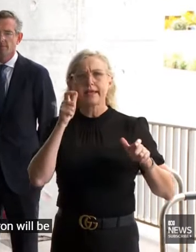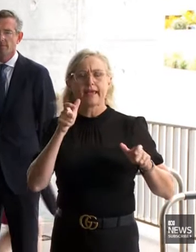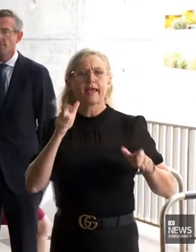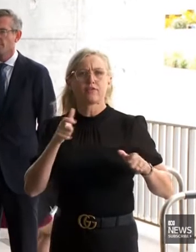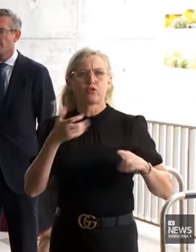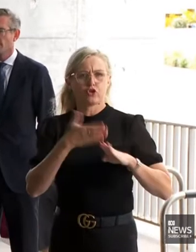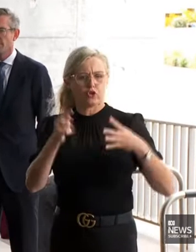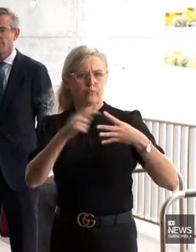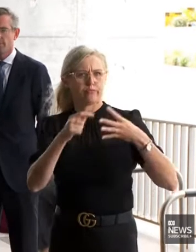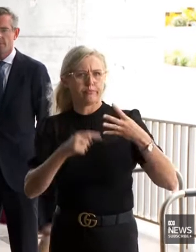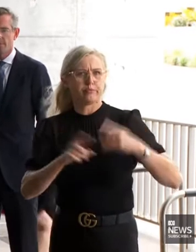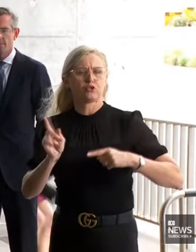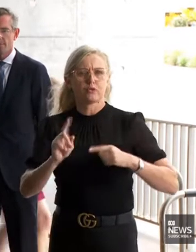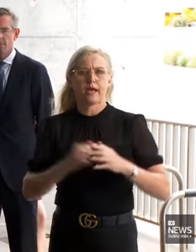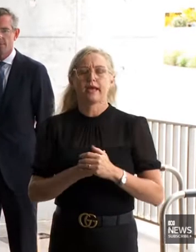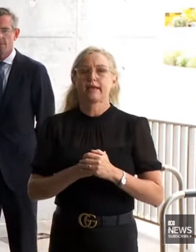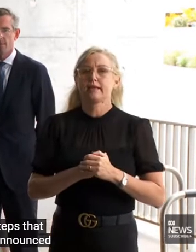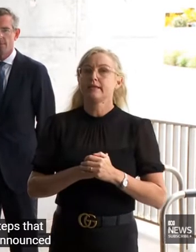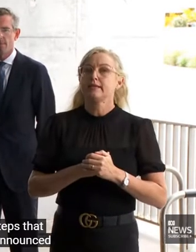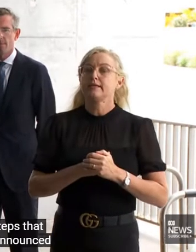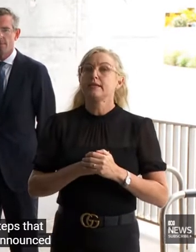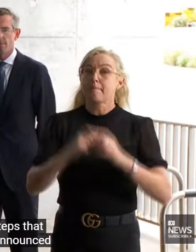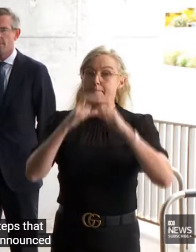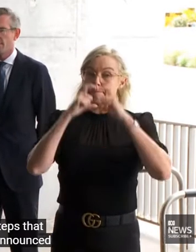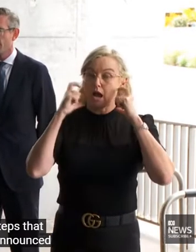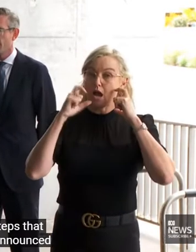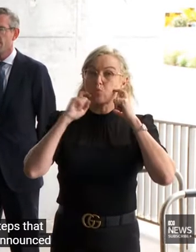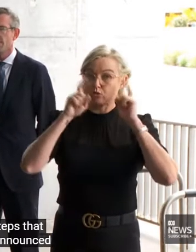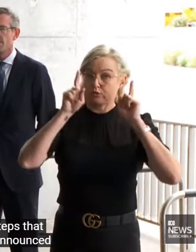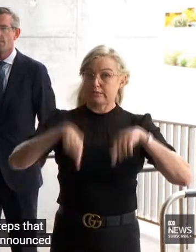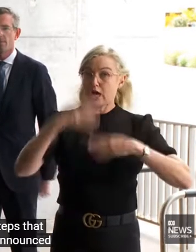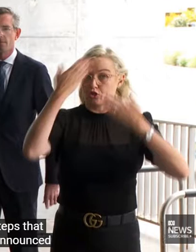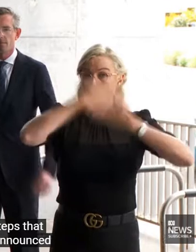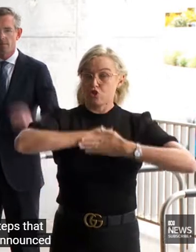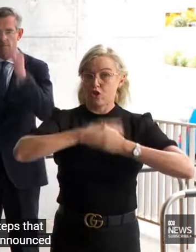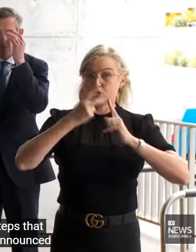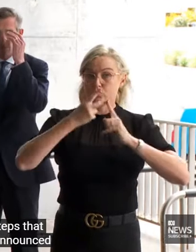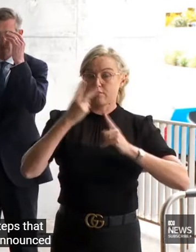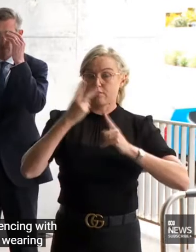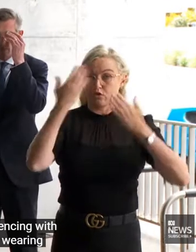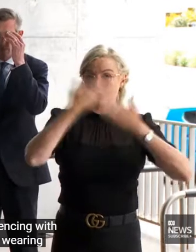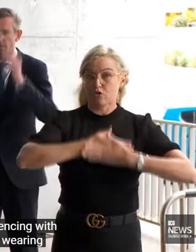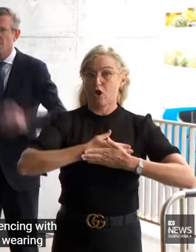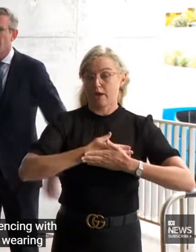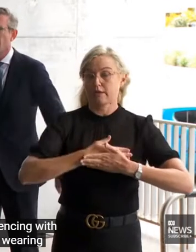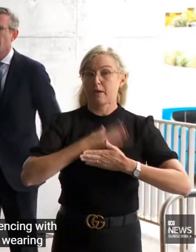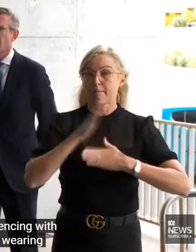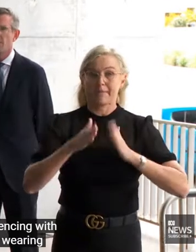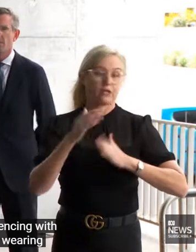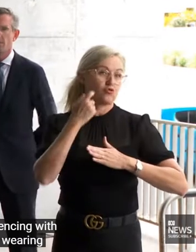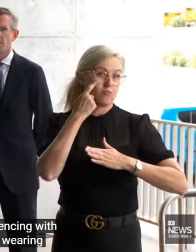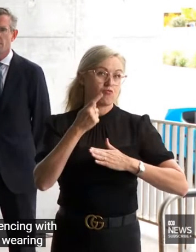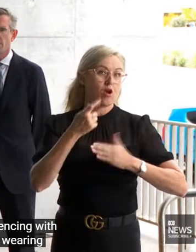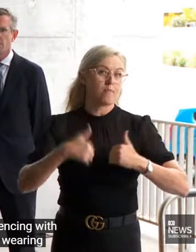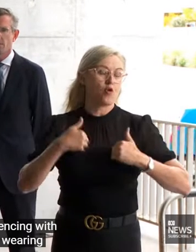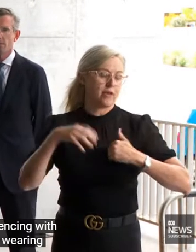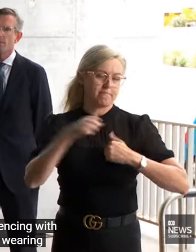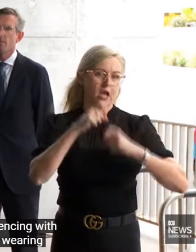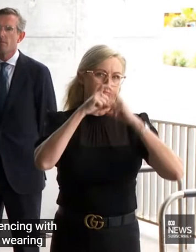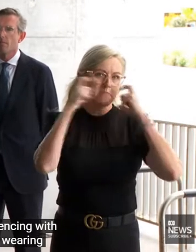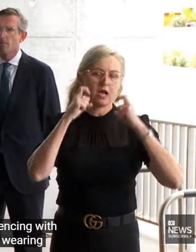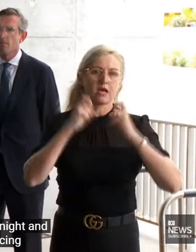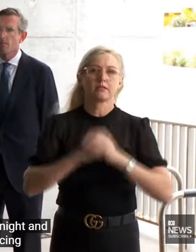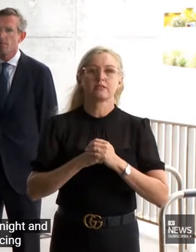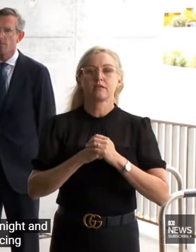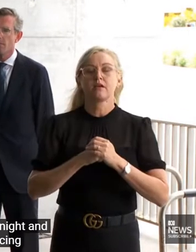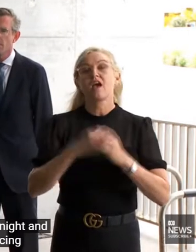today, some are commencing, particularly the mask wearing tonight, just after midnight, and others commencing on the day